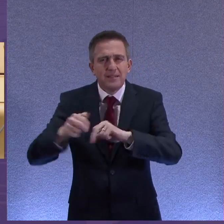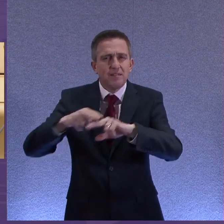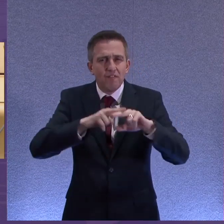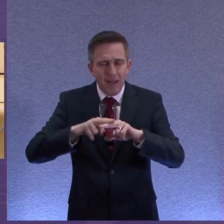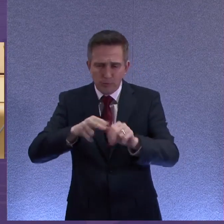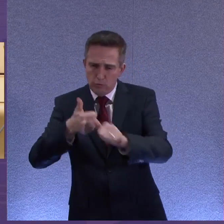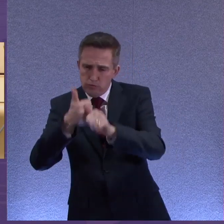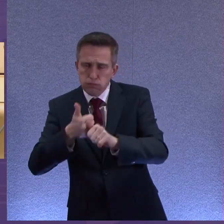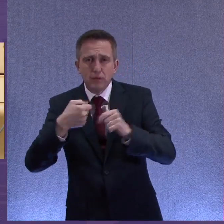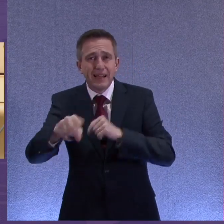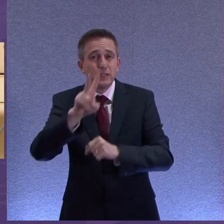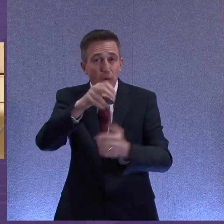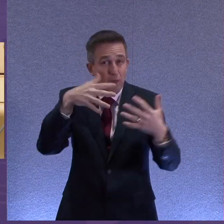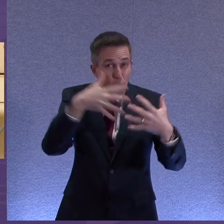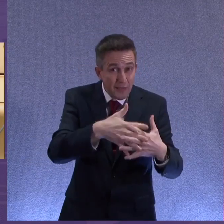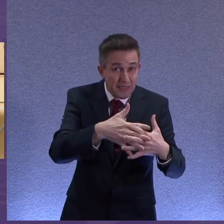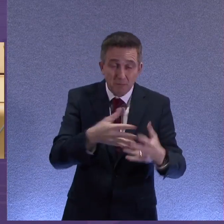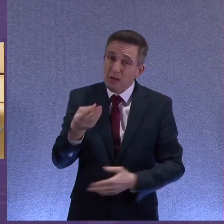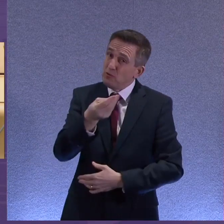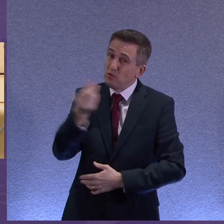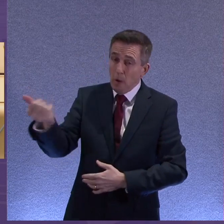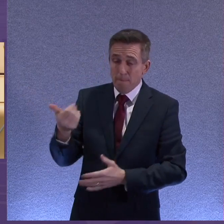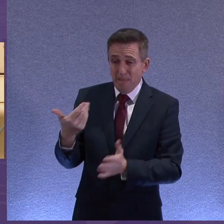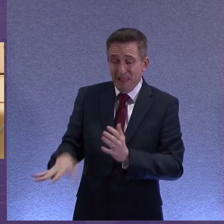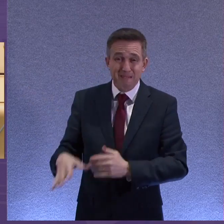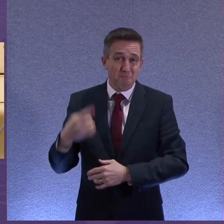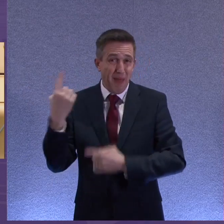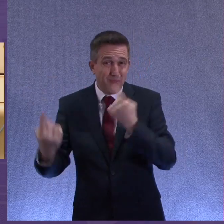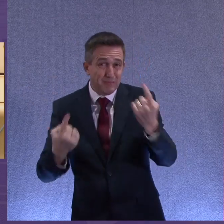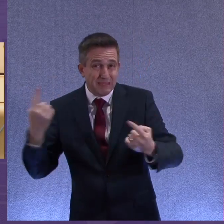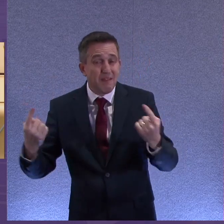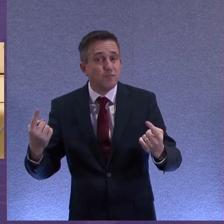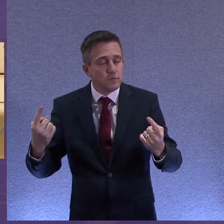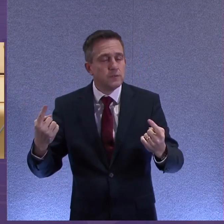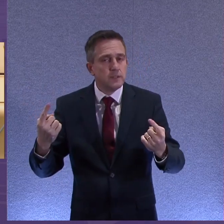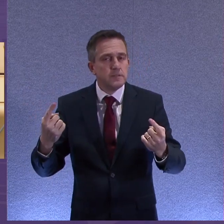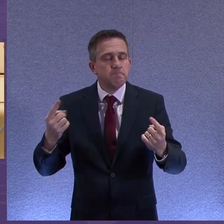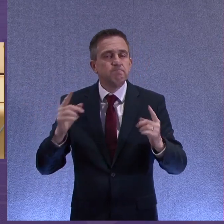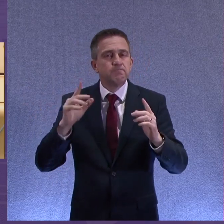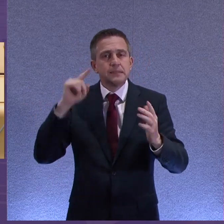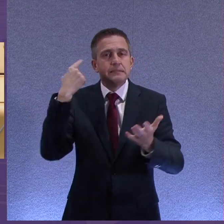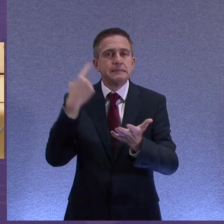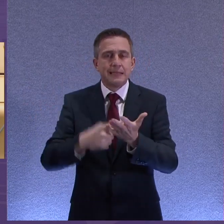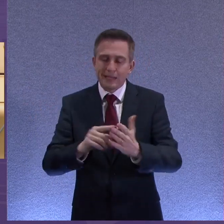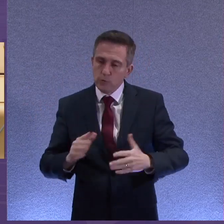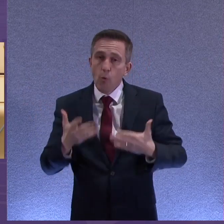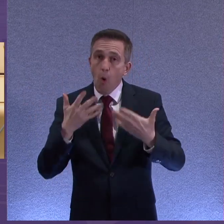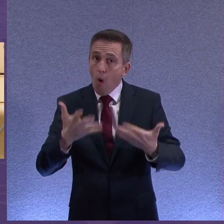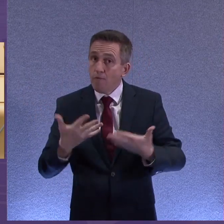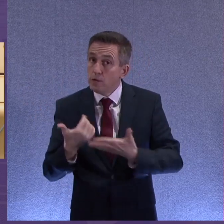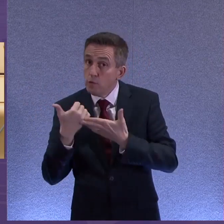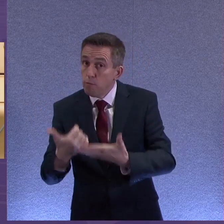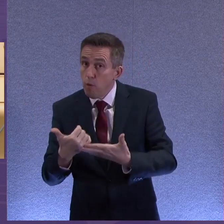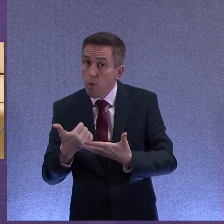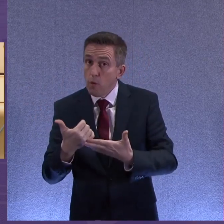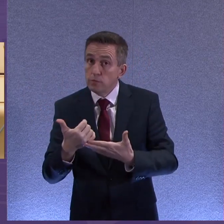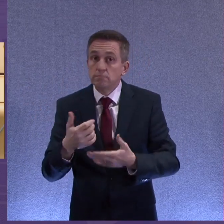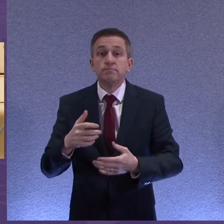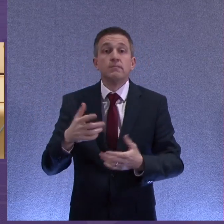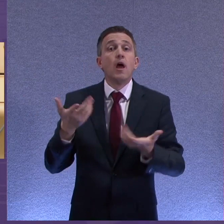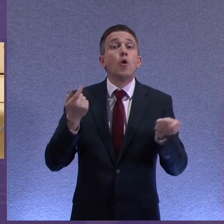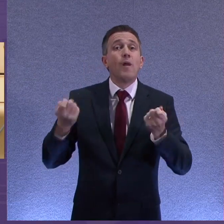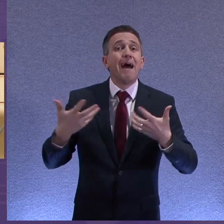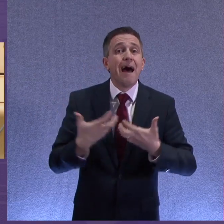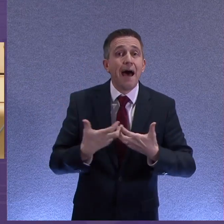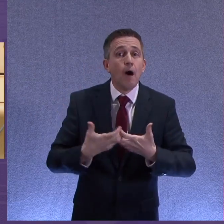12 weeks, but others will not. For those people, we are putting in place a package of support. To coordinate this work,